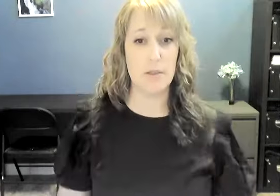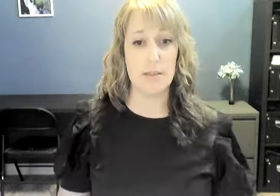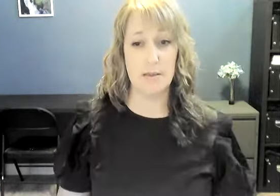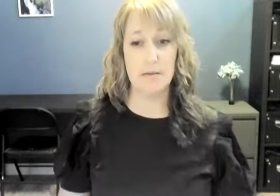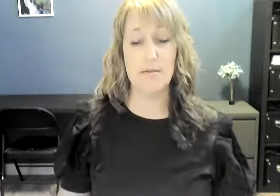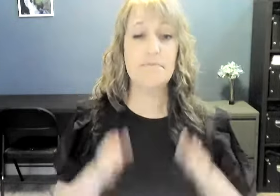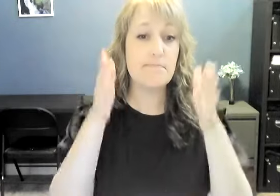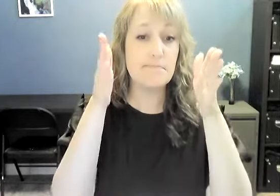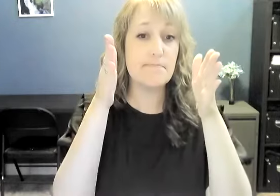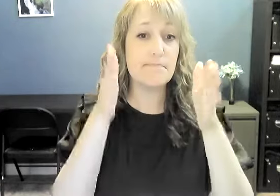Person.